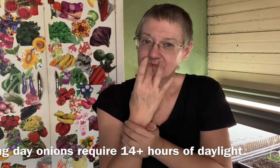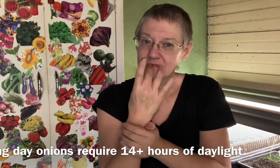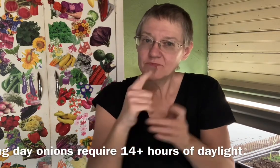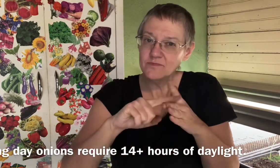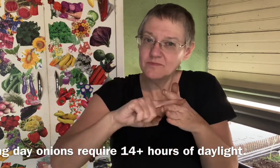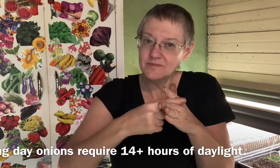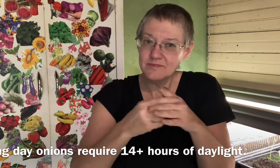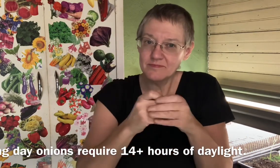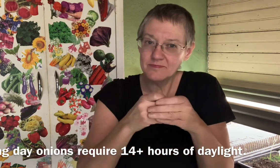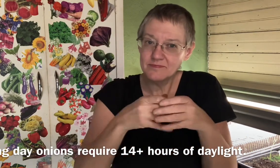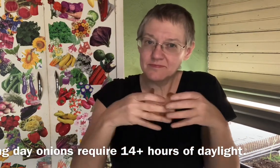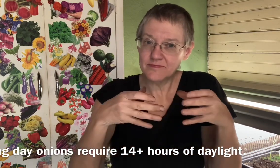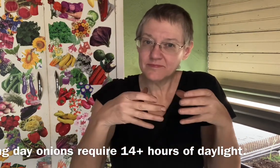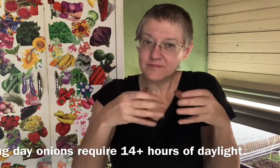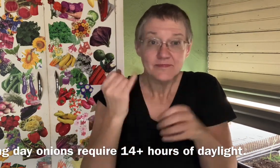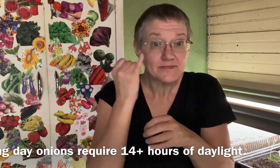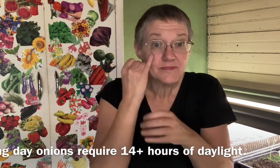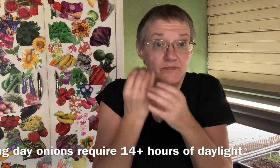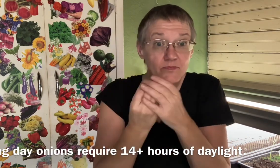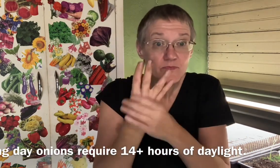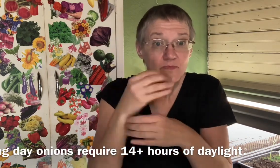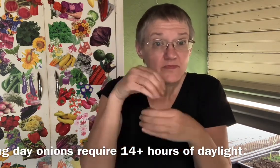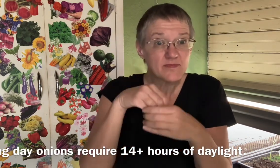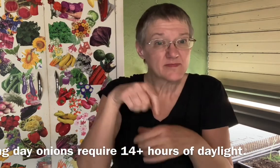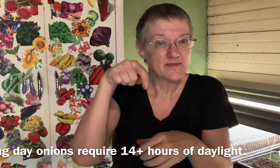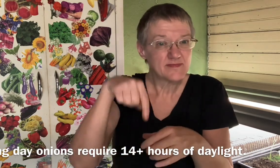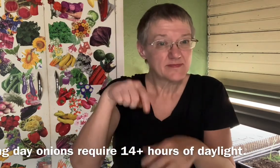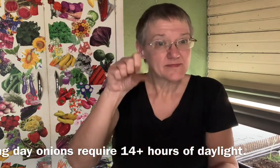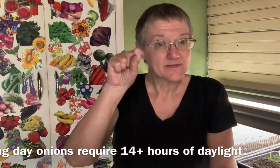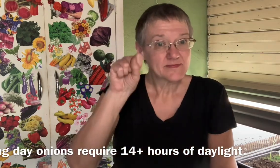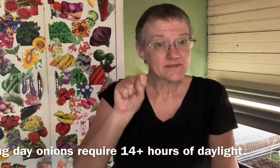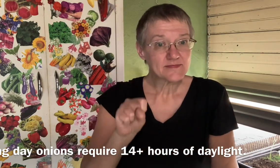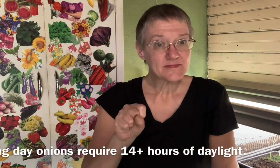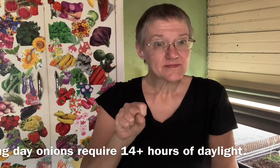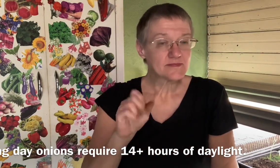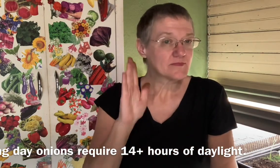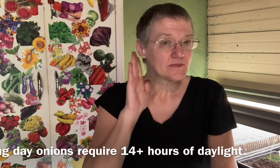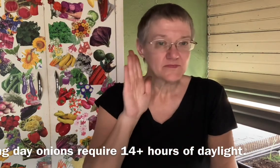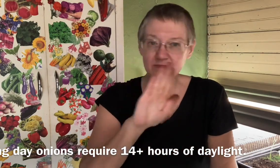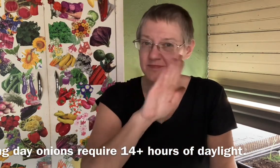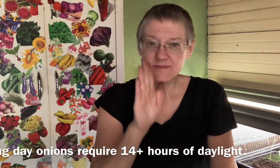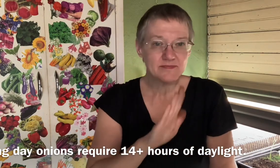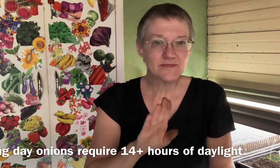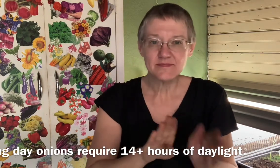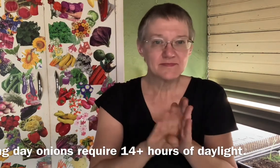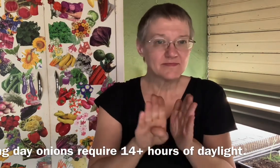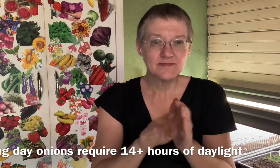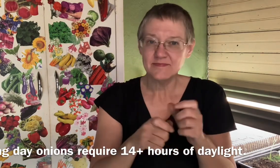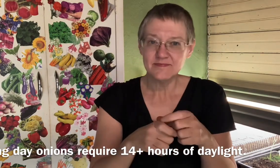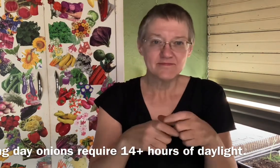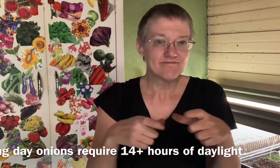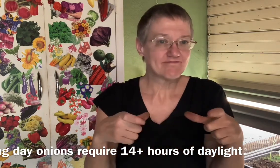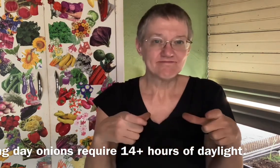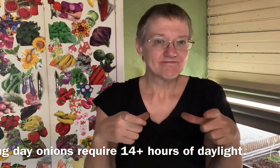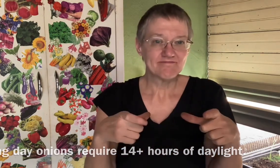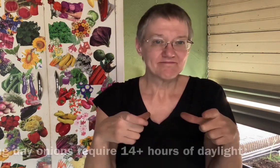to start developing bulbs, if you're growing those in the deep south, you're never going to have